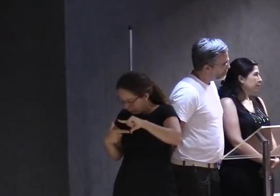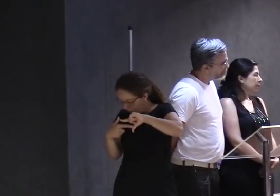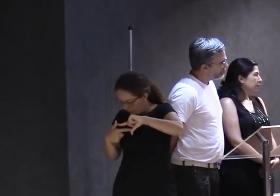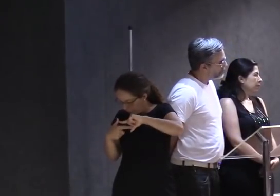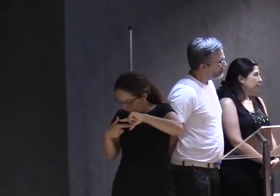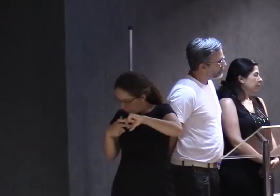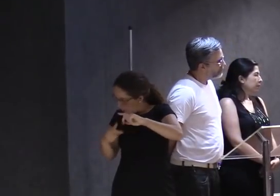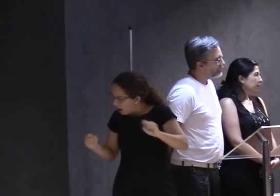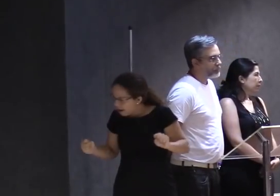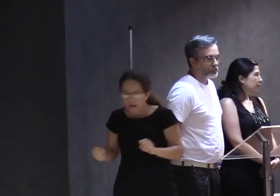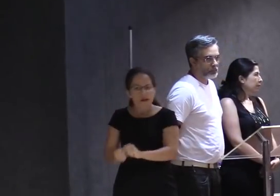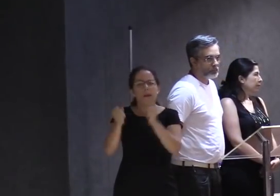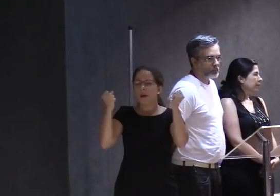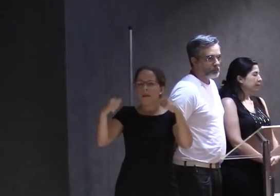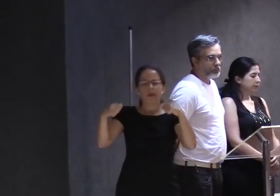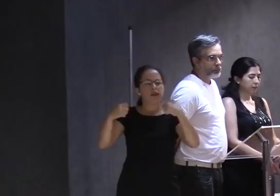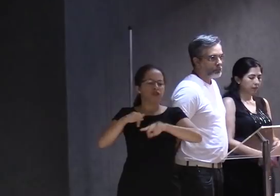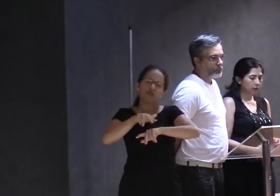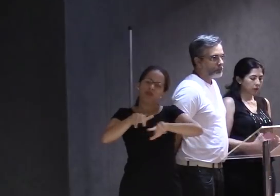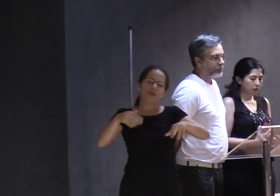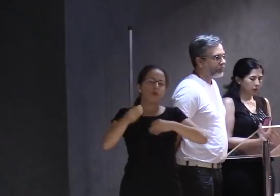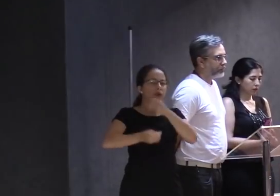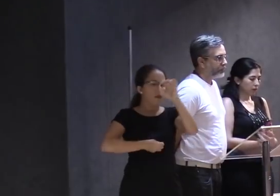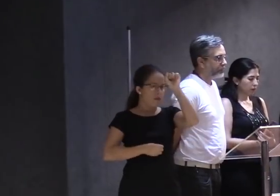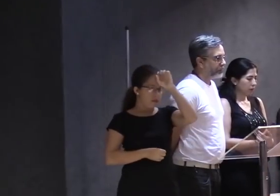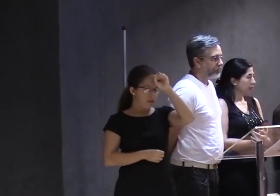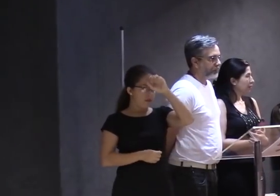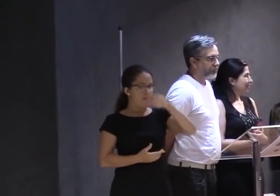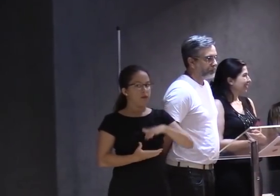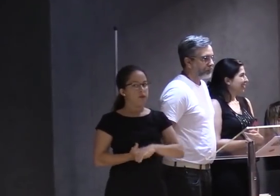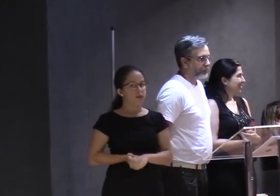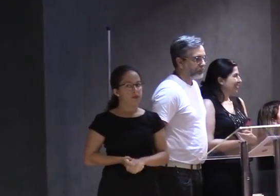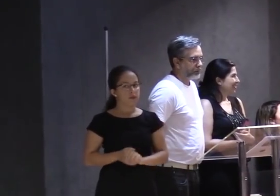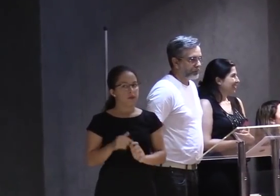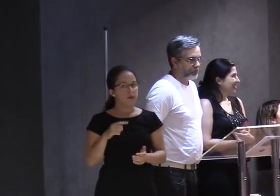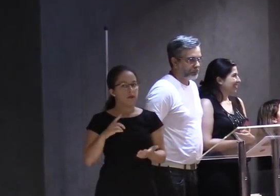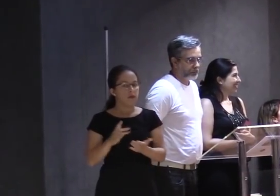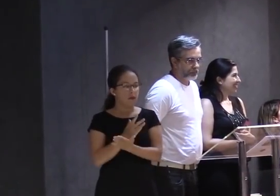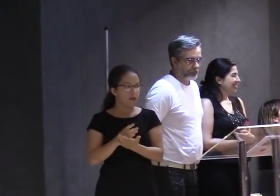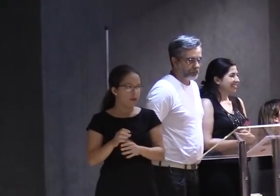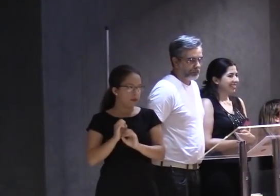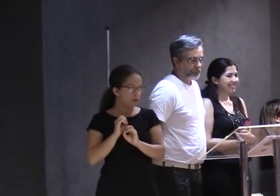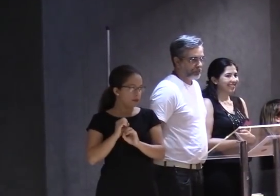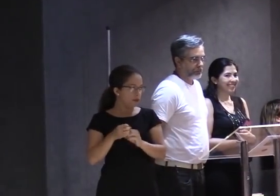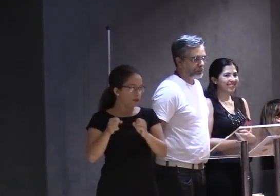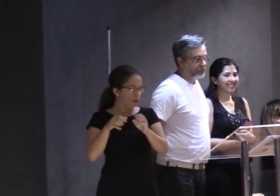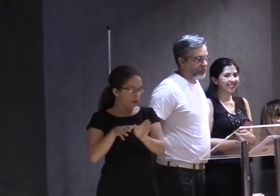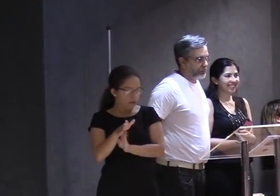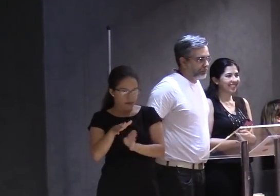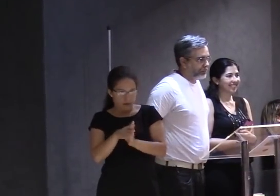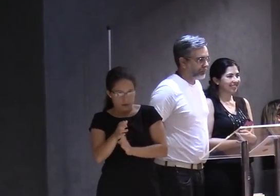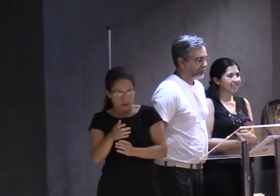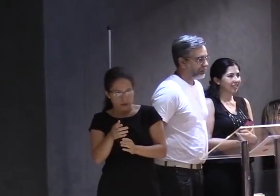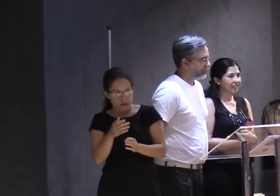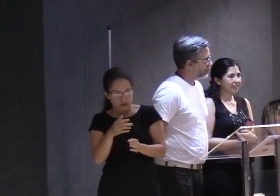the activity and I will give you some instructions. Vamos às atividades e eu vou te dar algumas